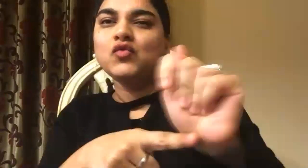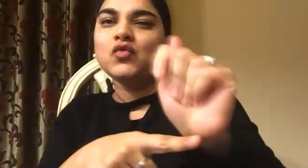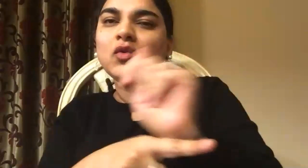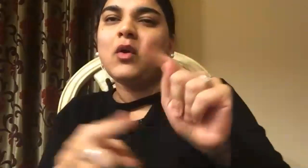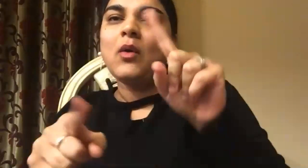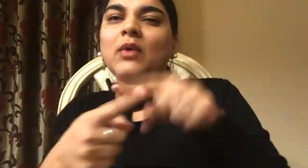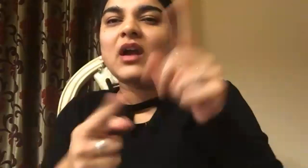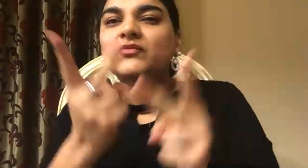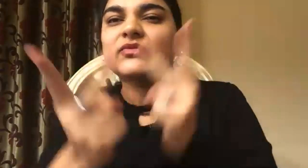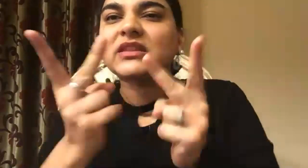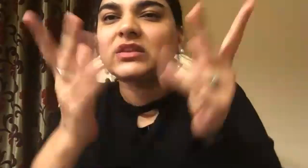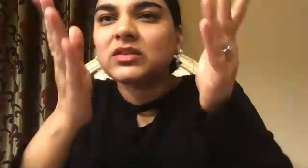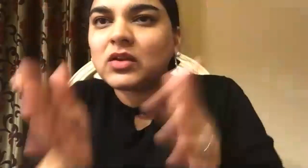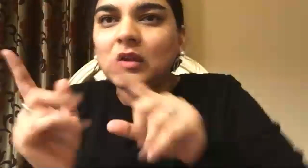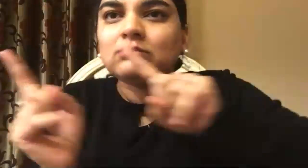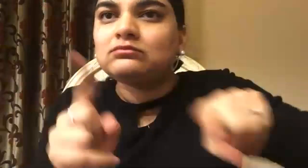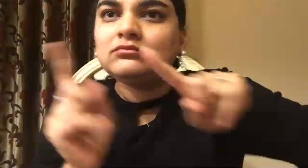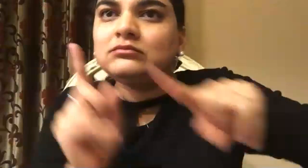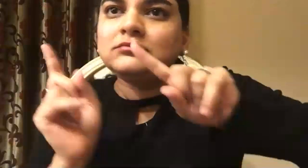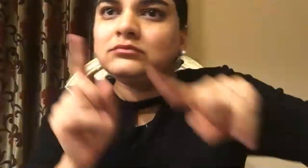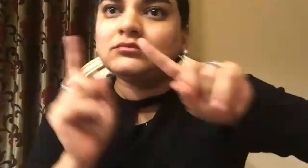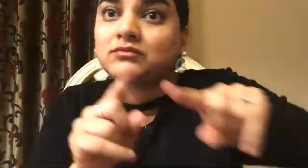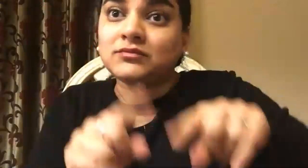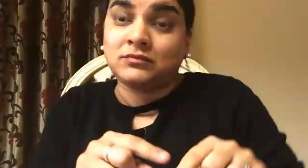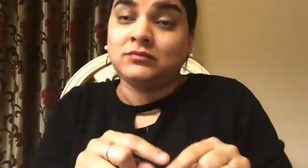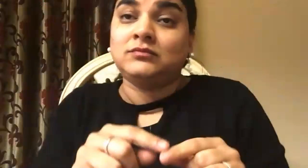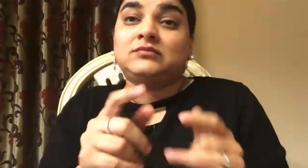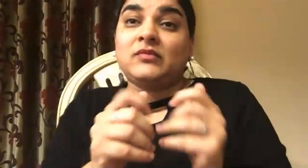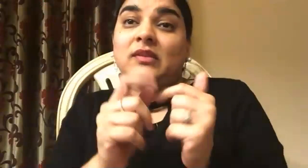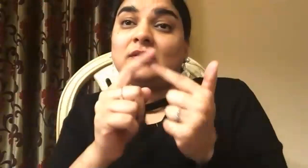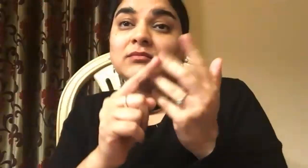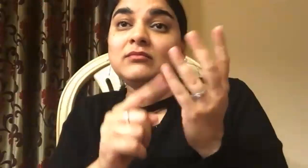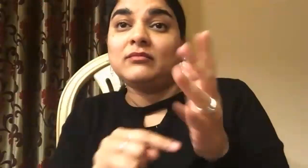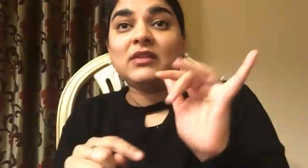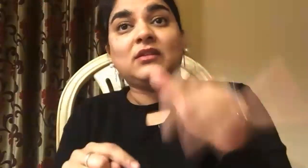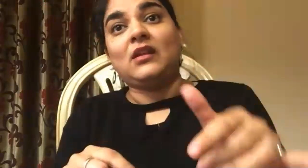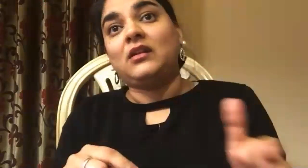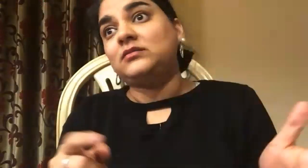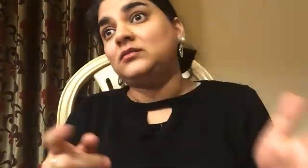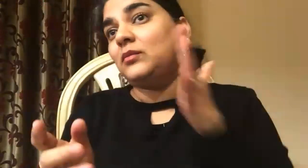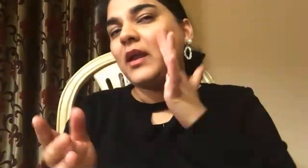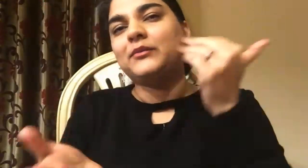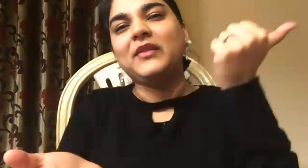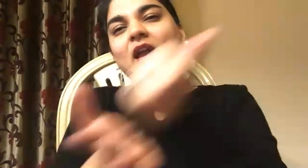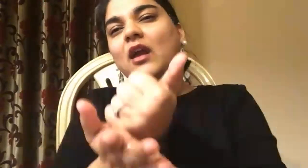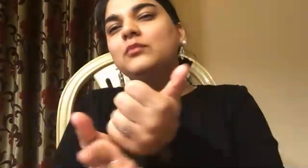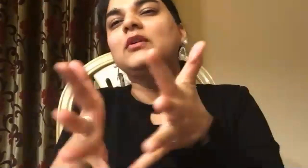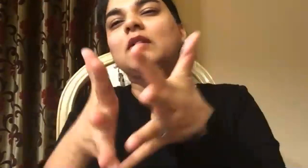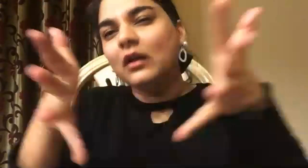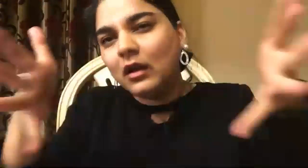them on, we have a lot of visitors and we train them as well. That's just something that we do, but